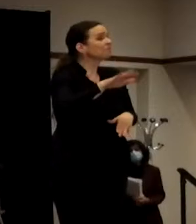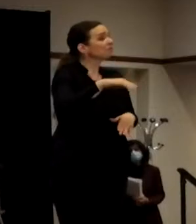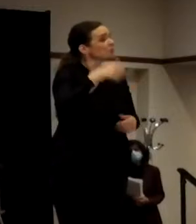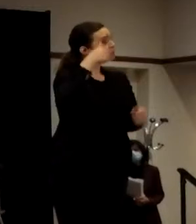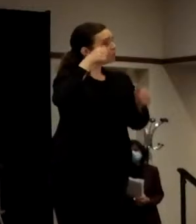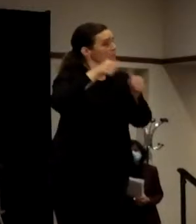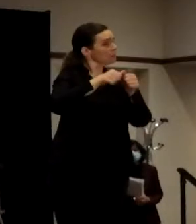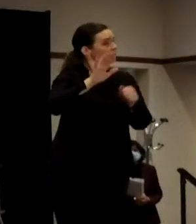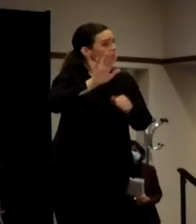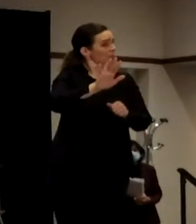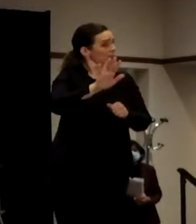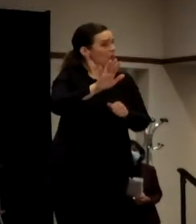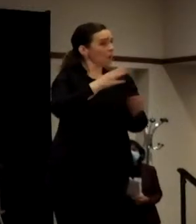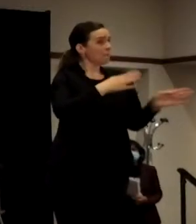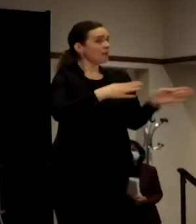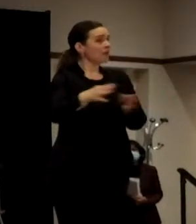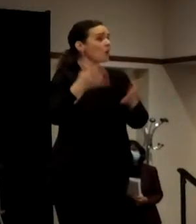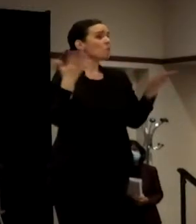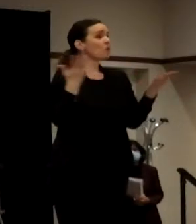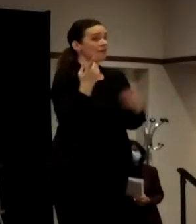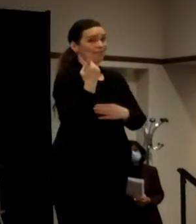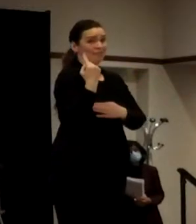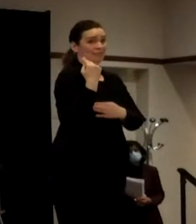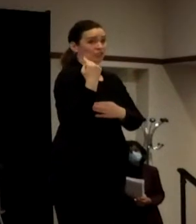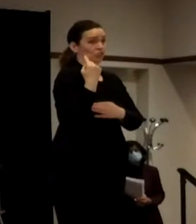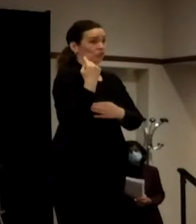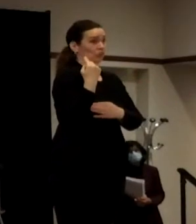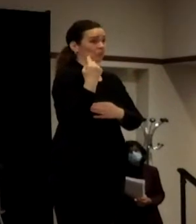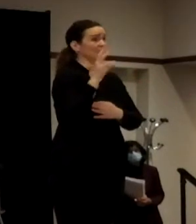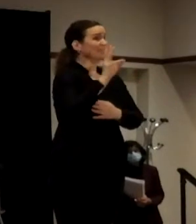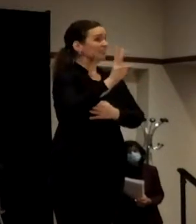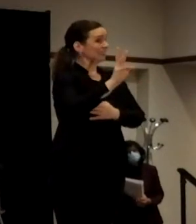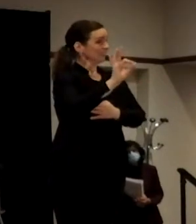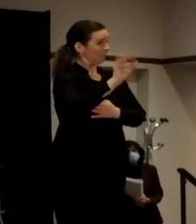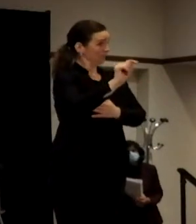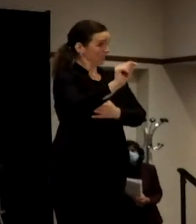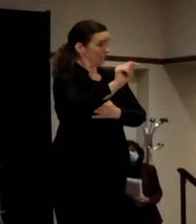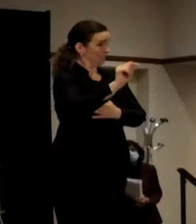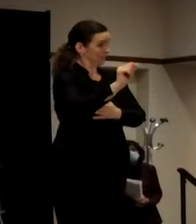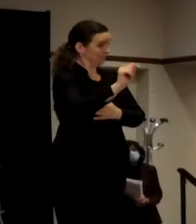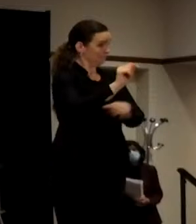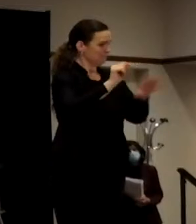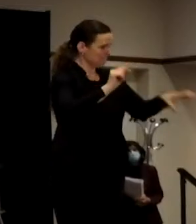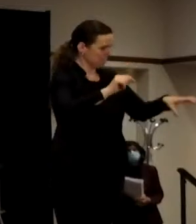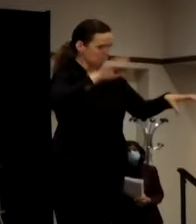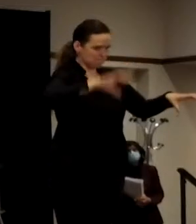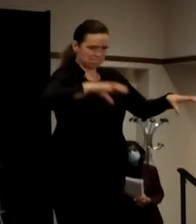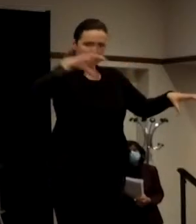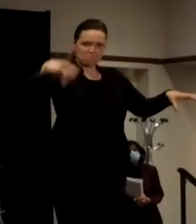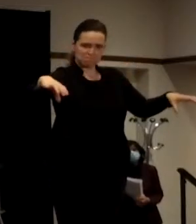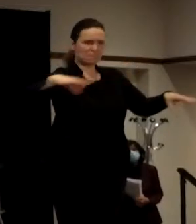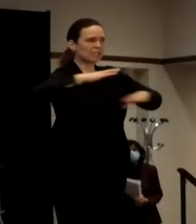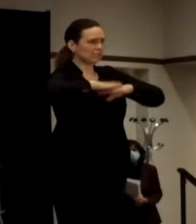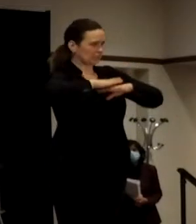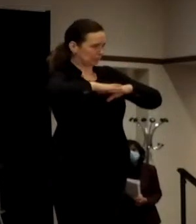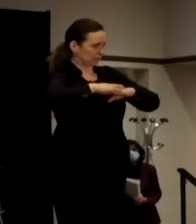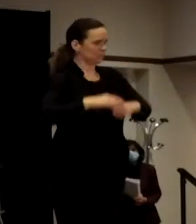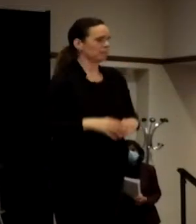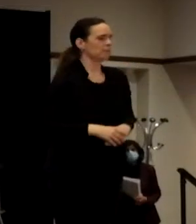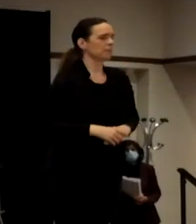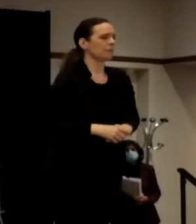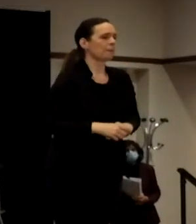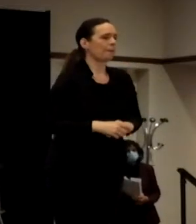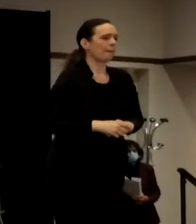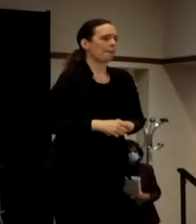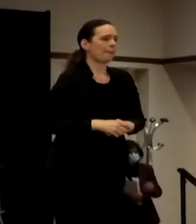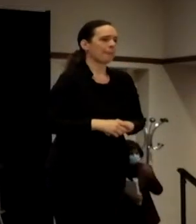didn't. And why they didn't for most cases was back when these plans were developed, the thought process was that children would not